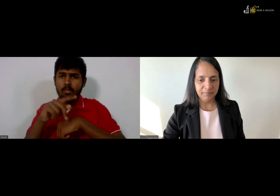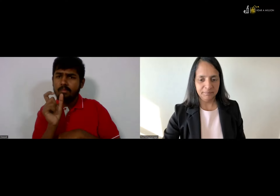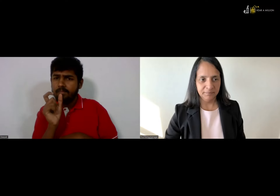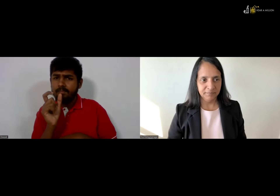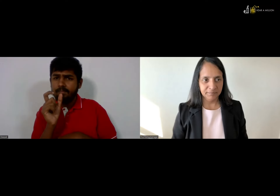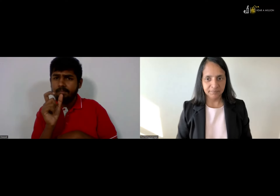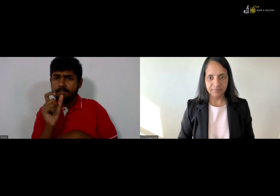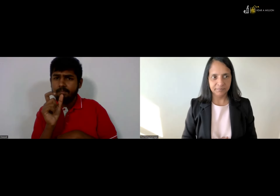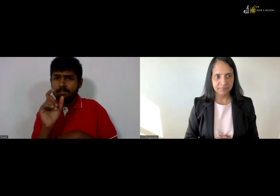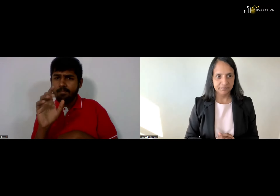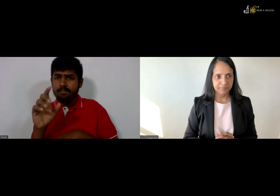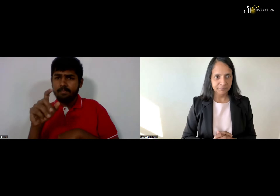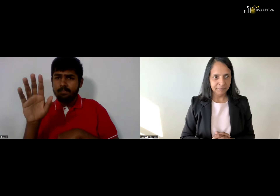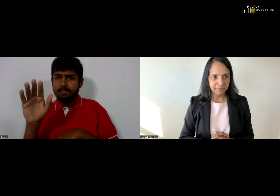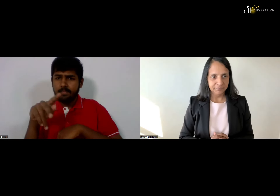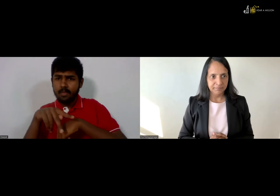Hi, Purna.